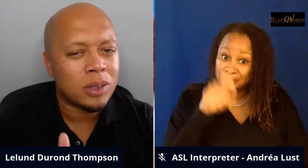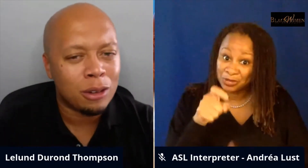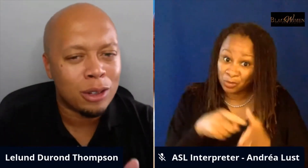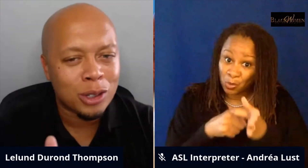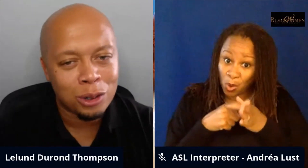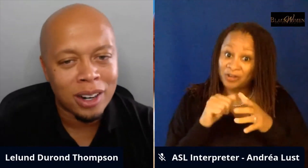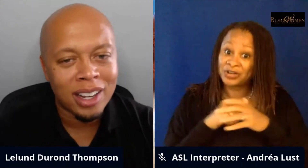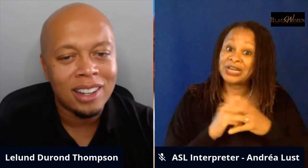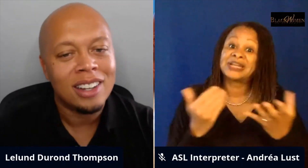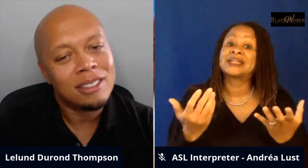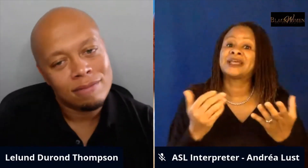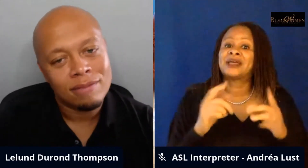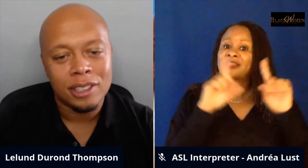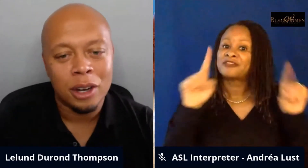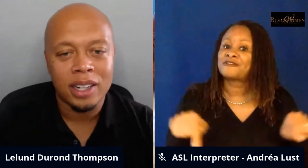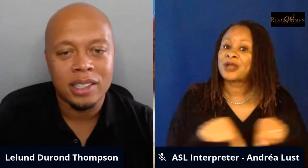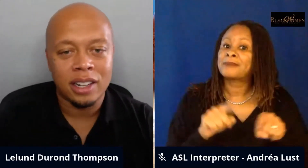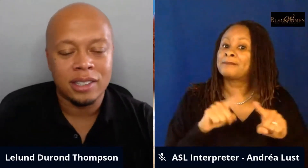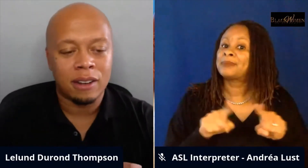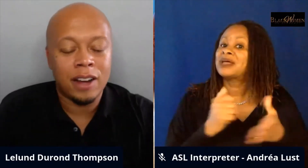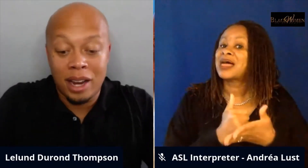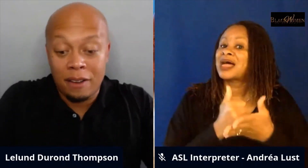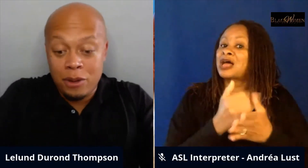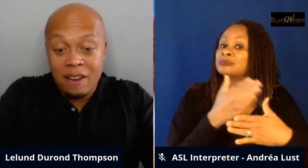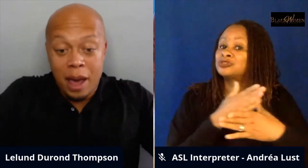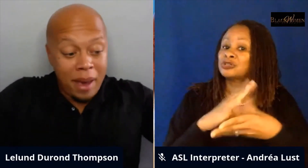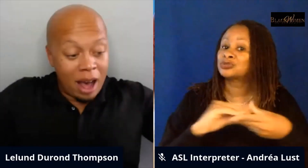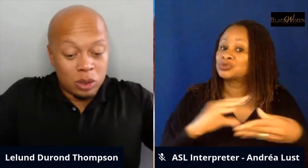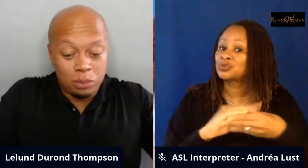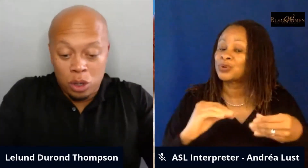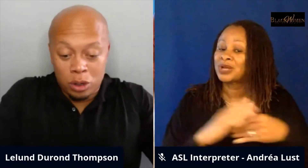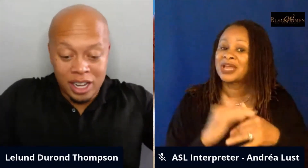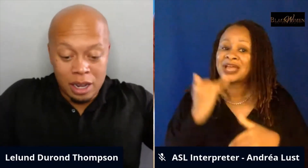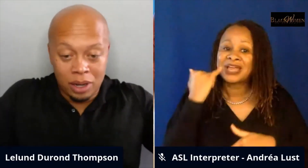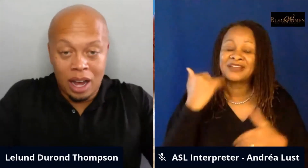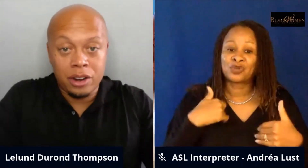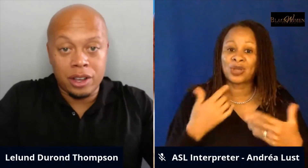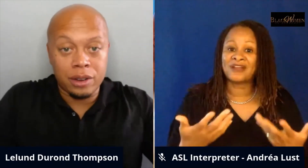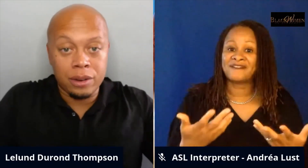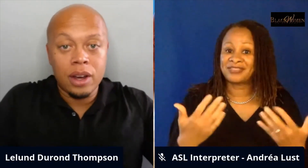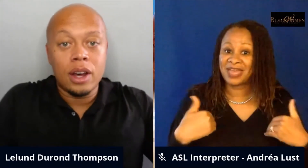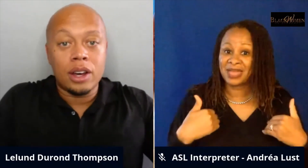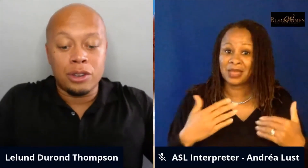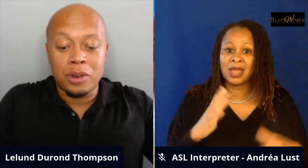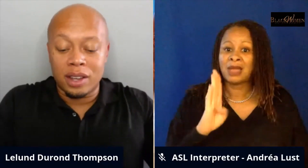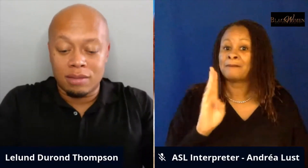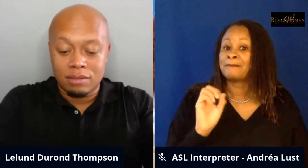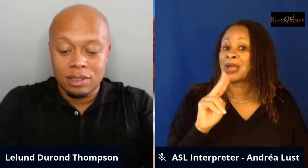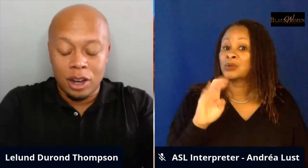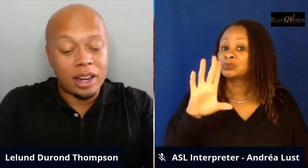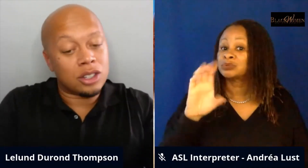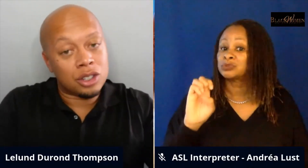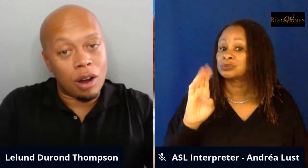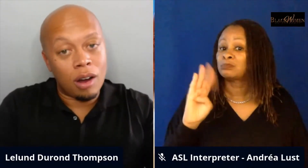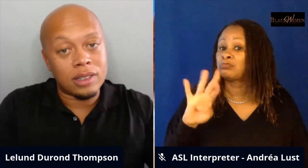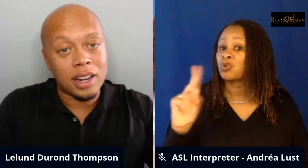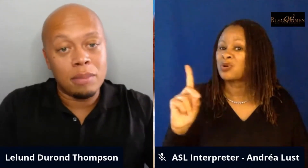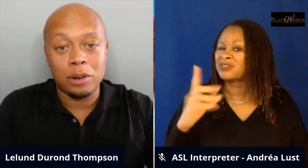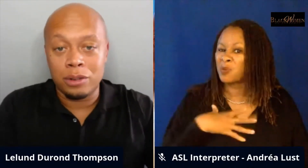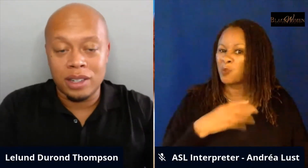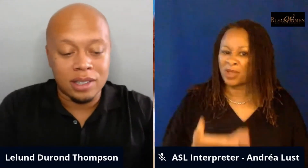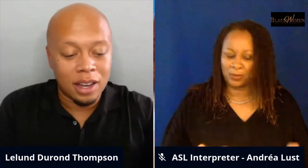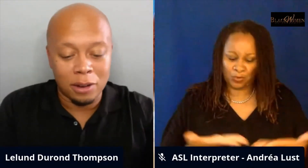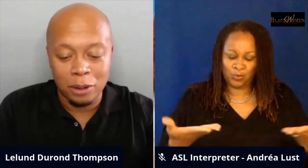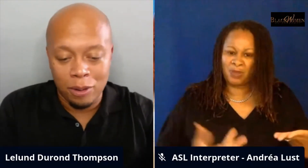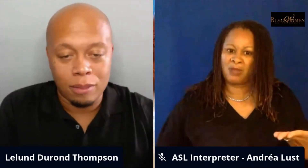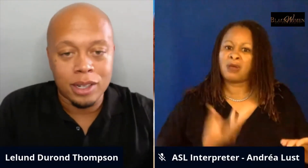they help tell the story, go ahead and set yourself up. And if you have that bounce board or a table under you, you can, and it's strong and stable,